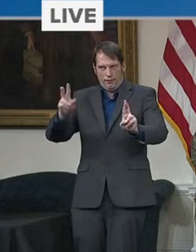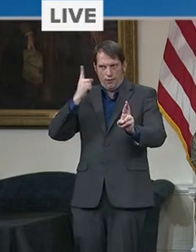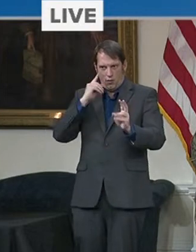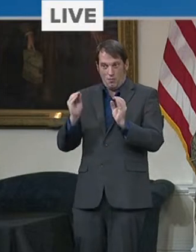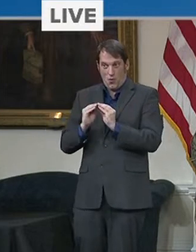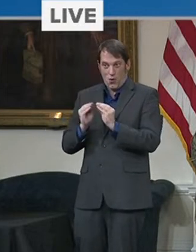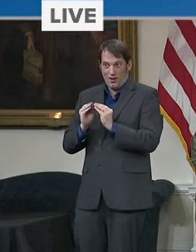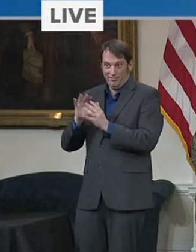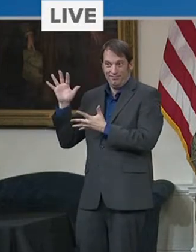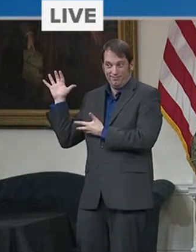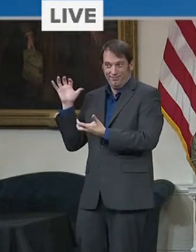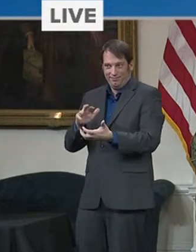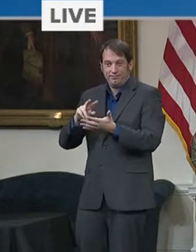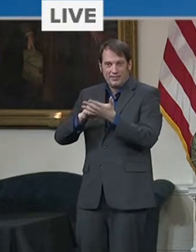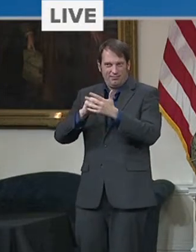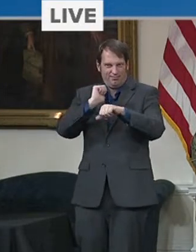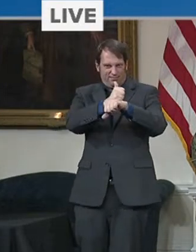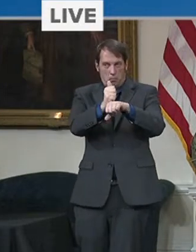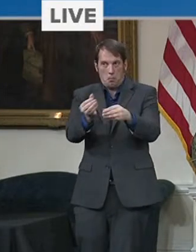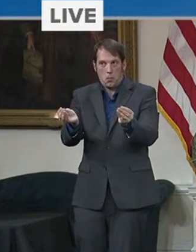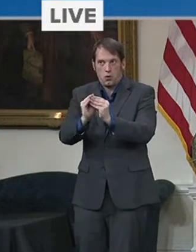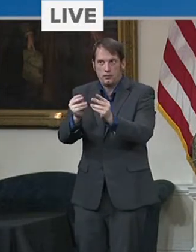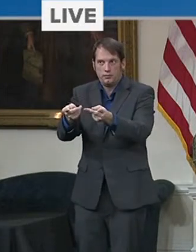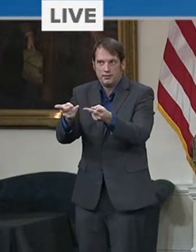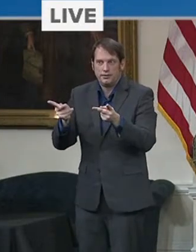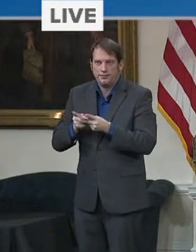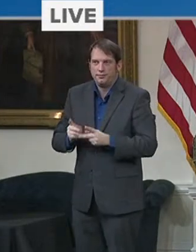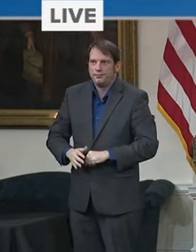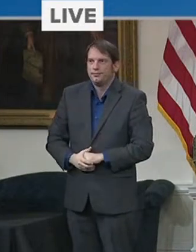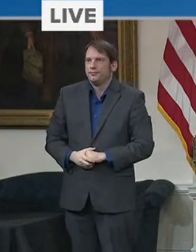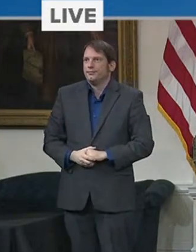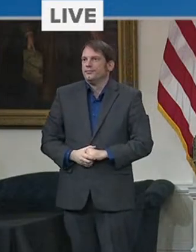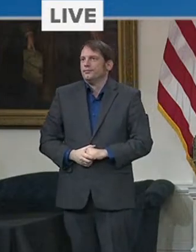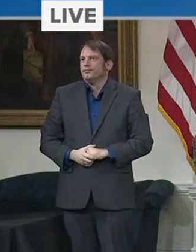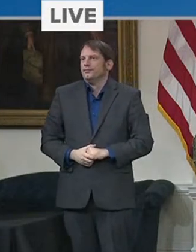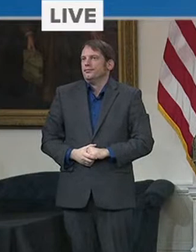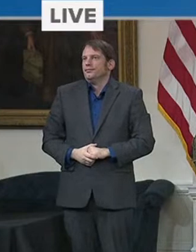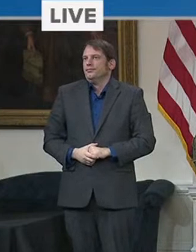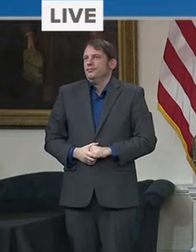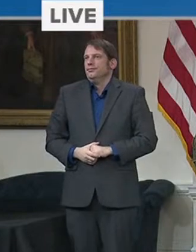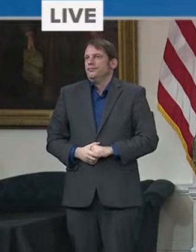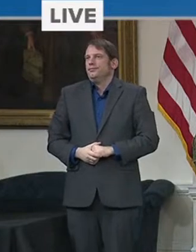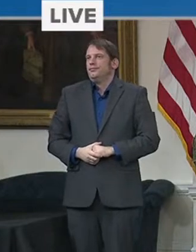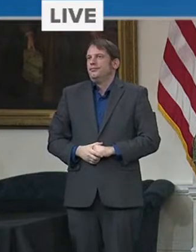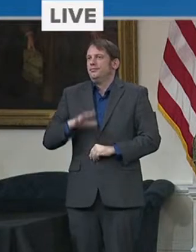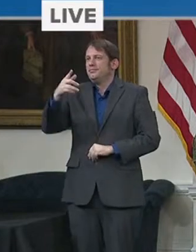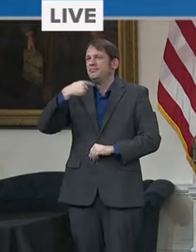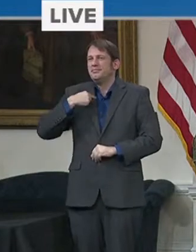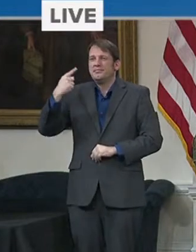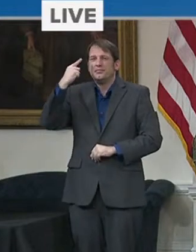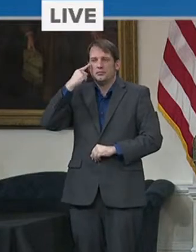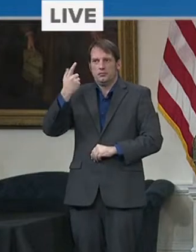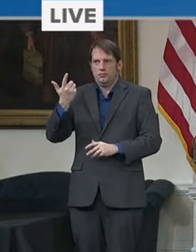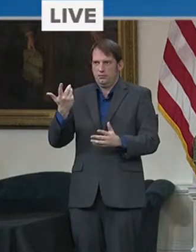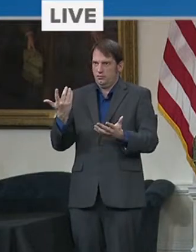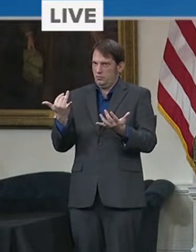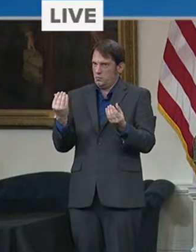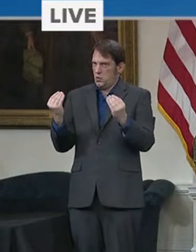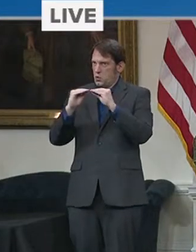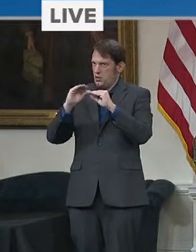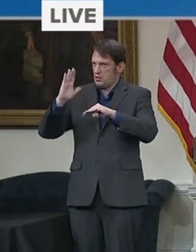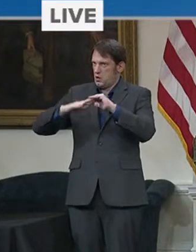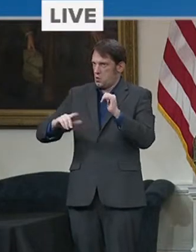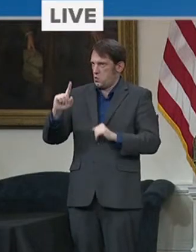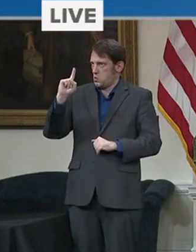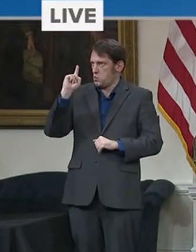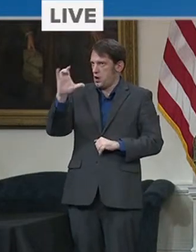locations across the state. There are currently more than 100 vaccine providers in the